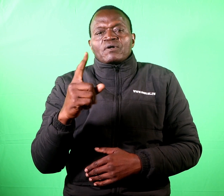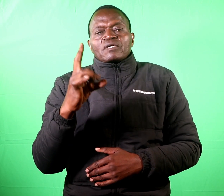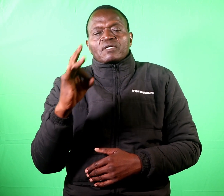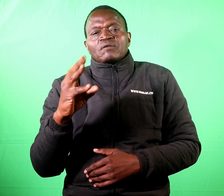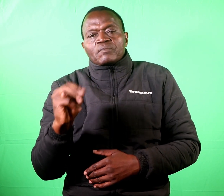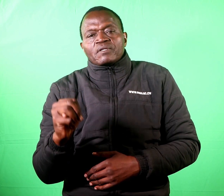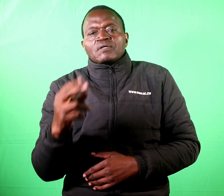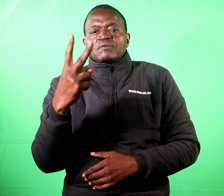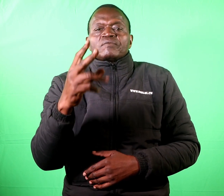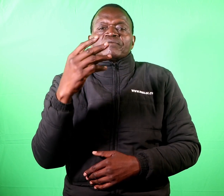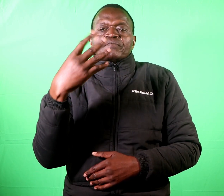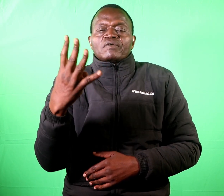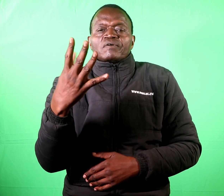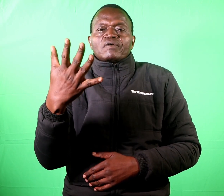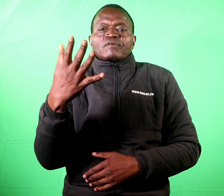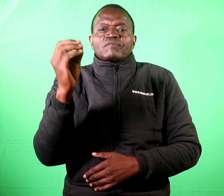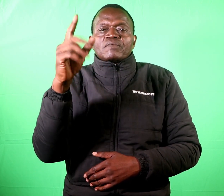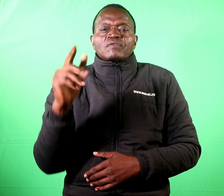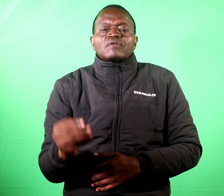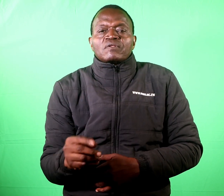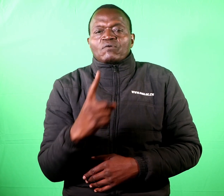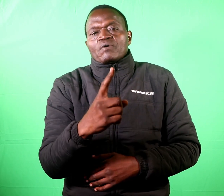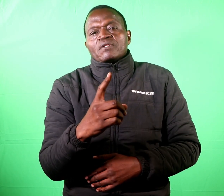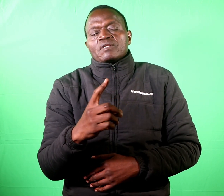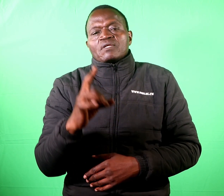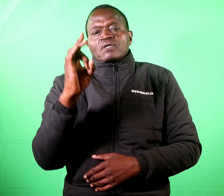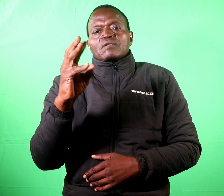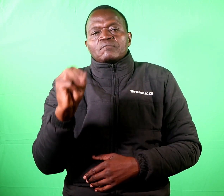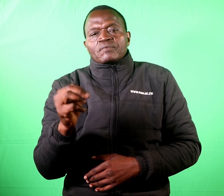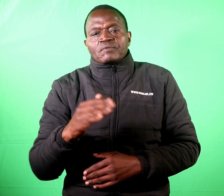25%, 1 kilometer and above,